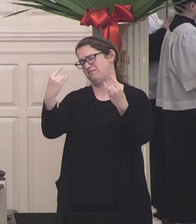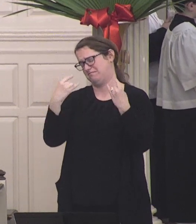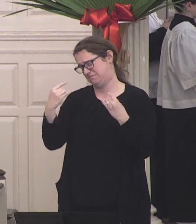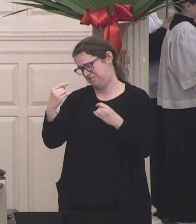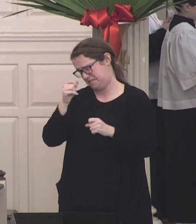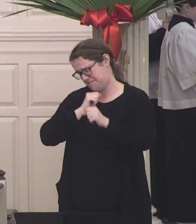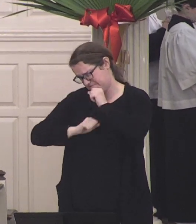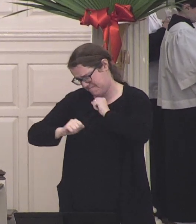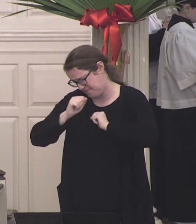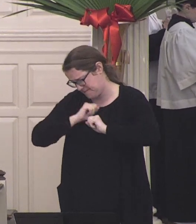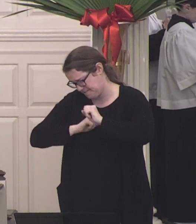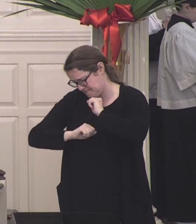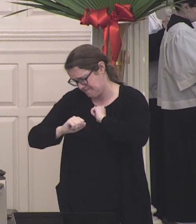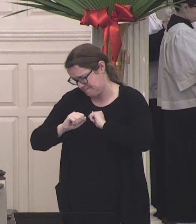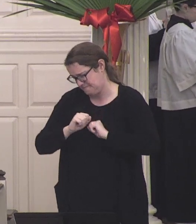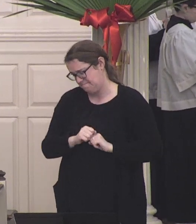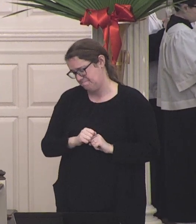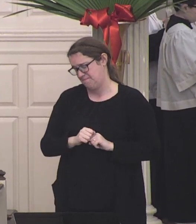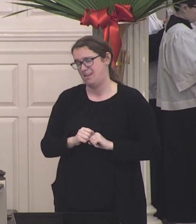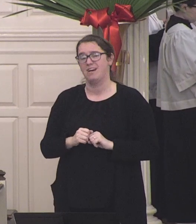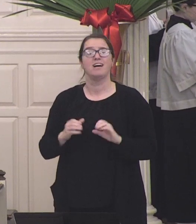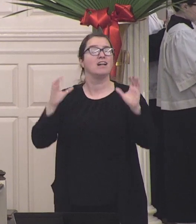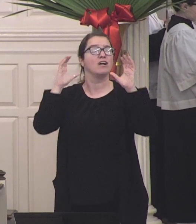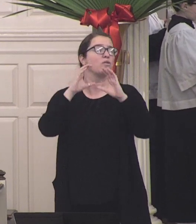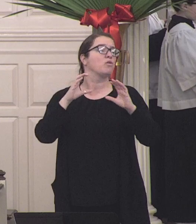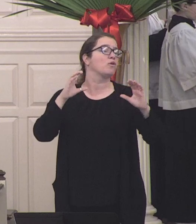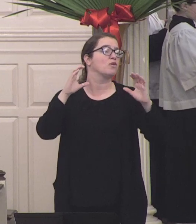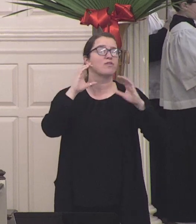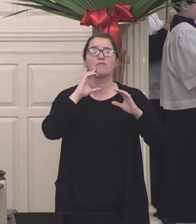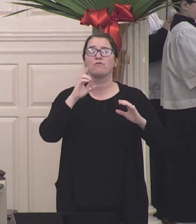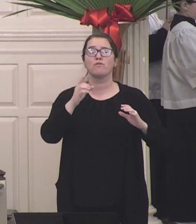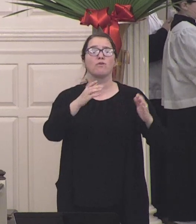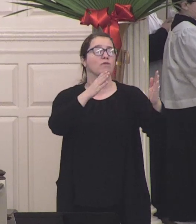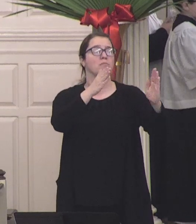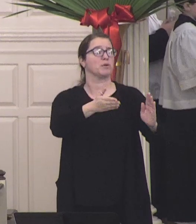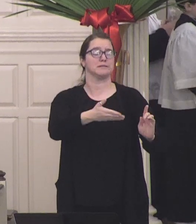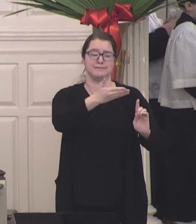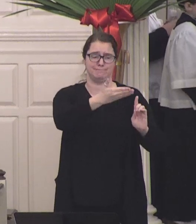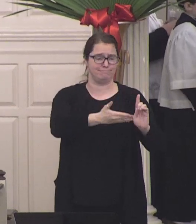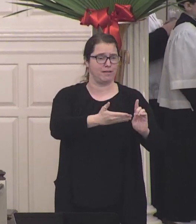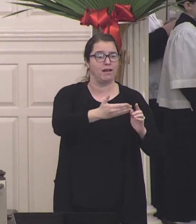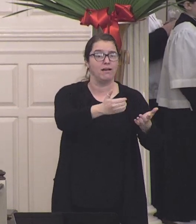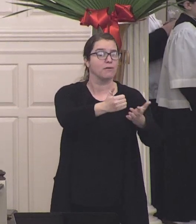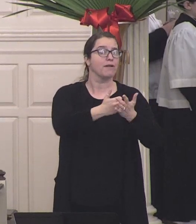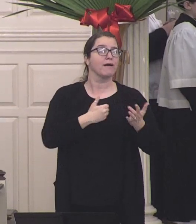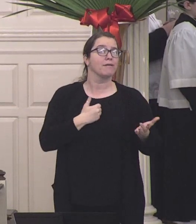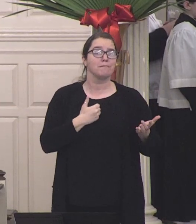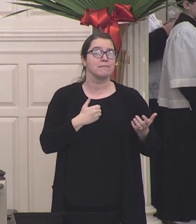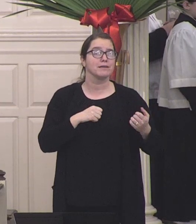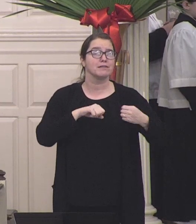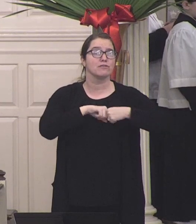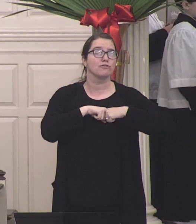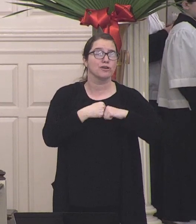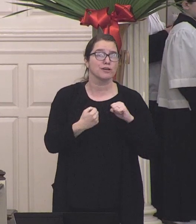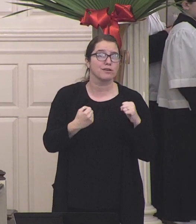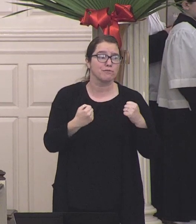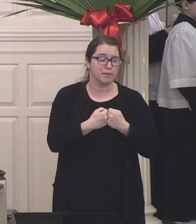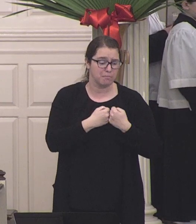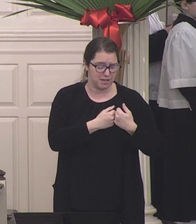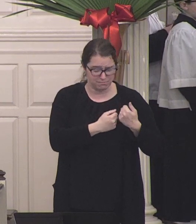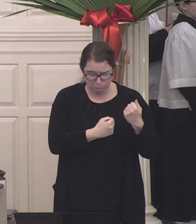affliction, and I look for one who would grieve with me,